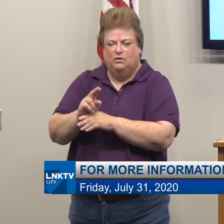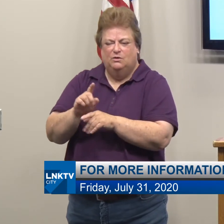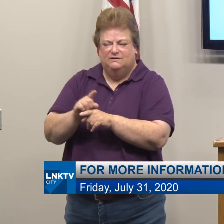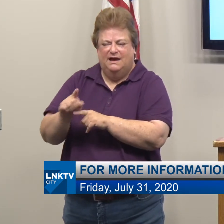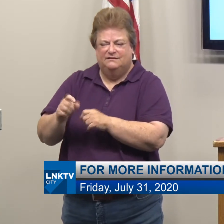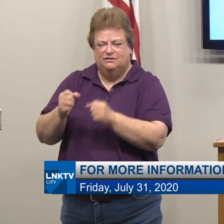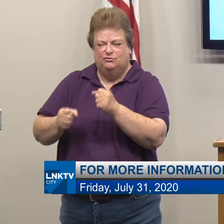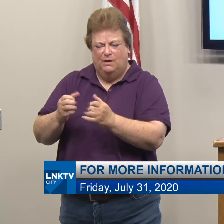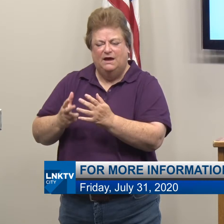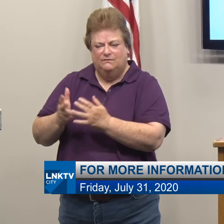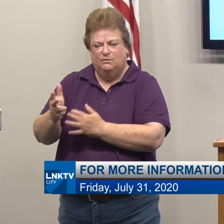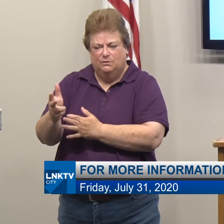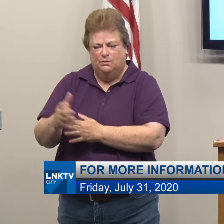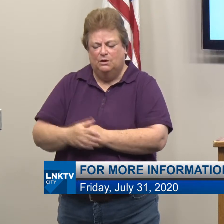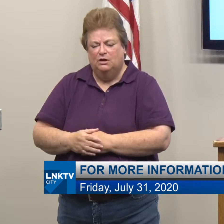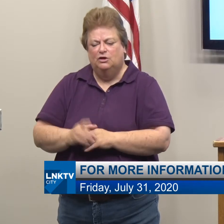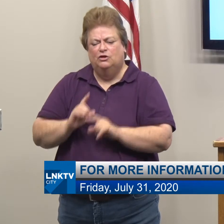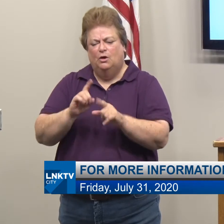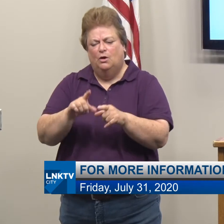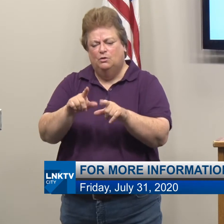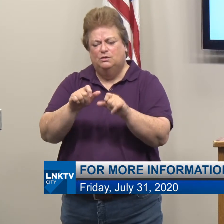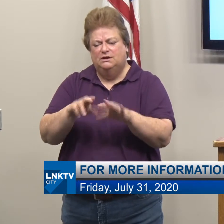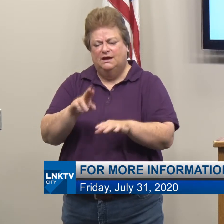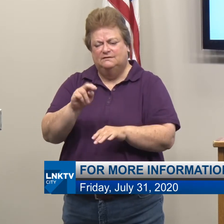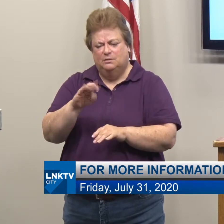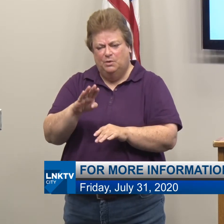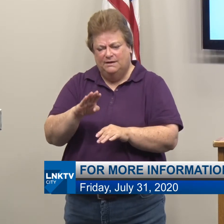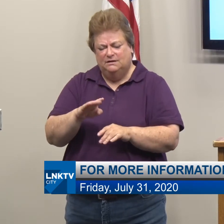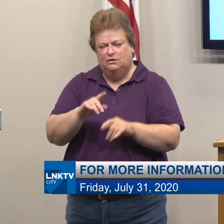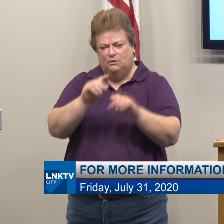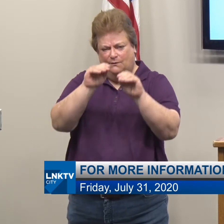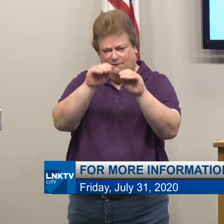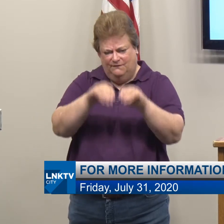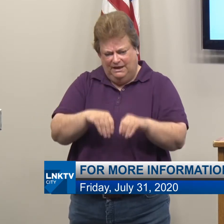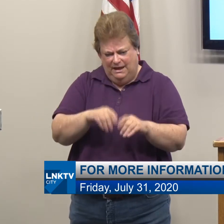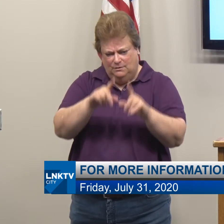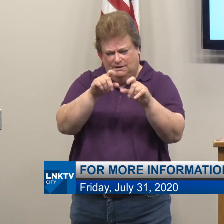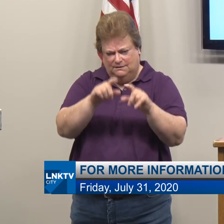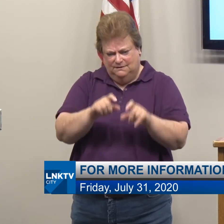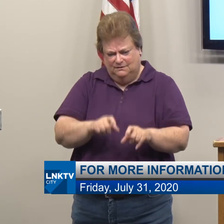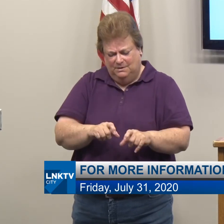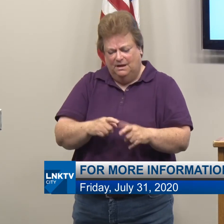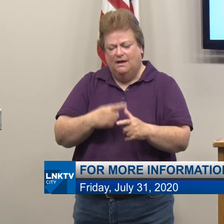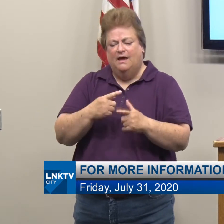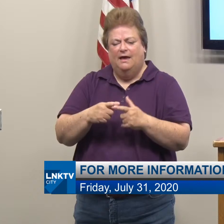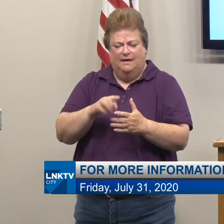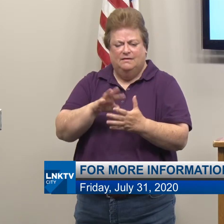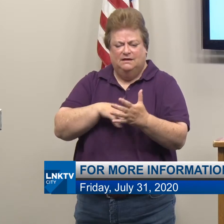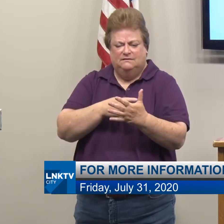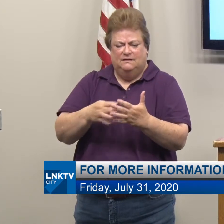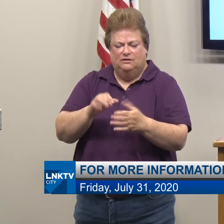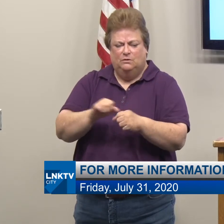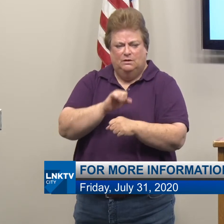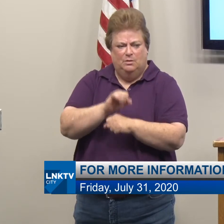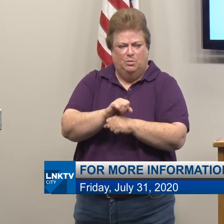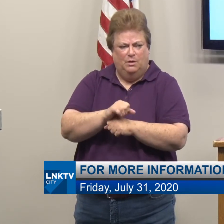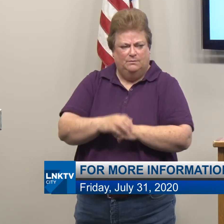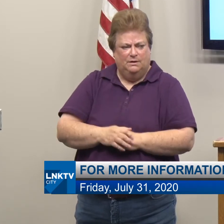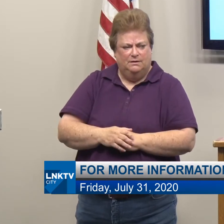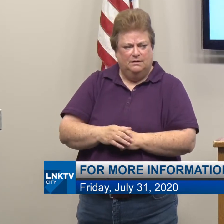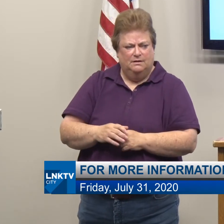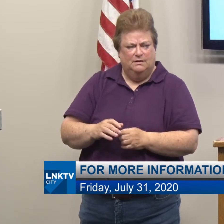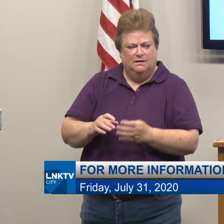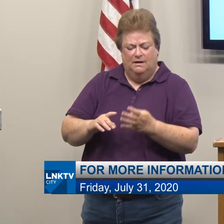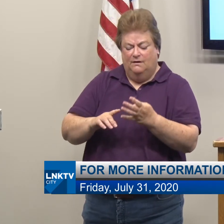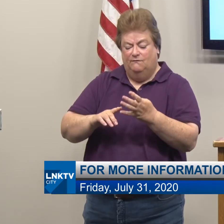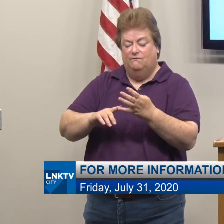site. So just visit testnebraska.com to fill out an online assessment and schedule an appointment. A fourth factor